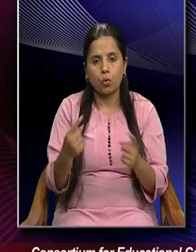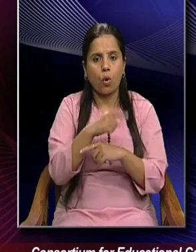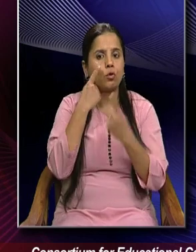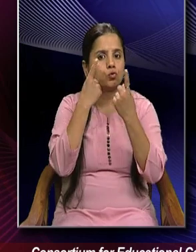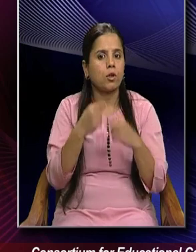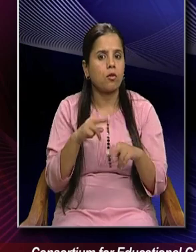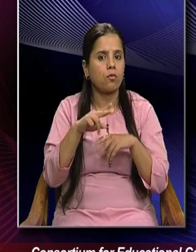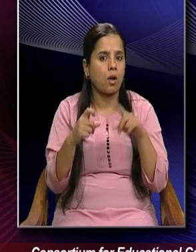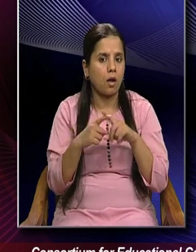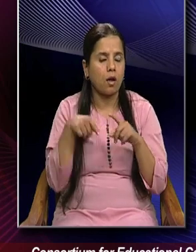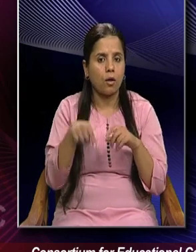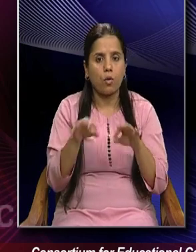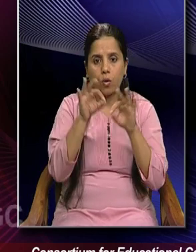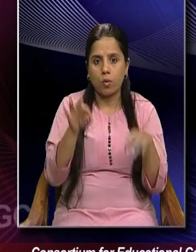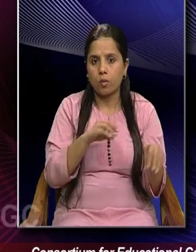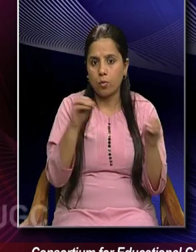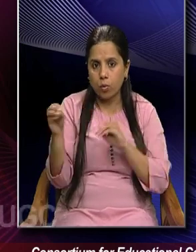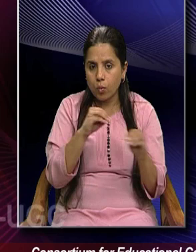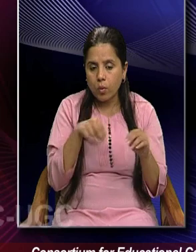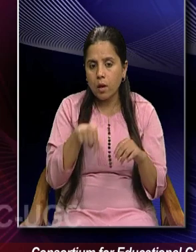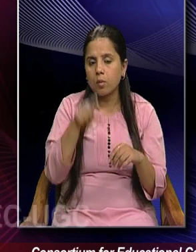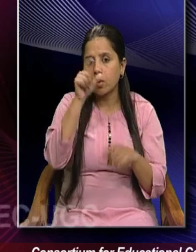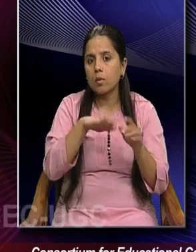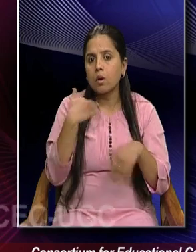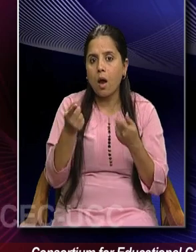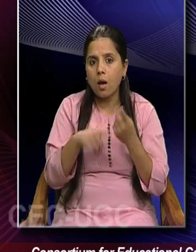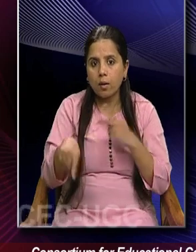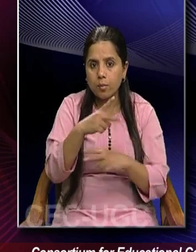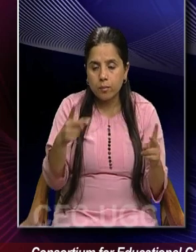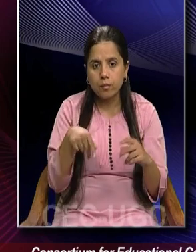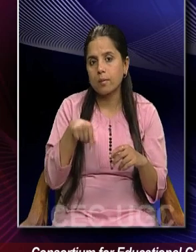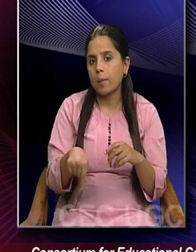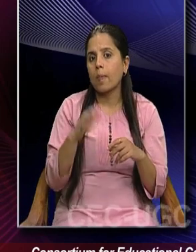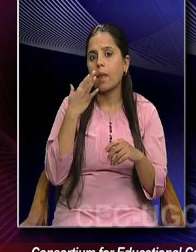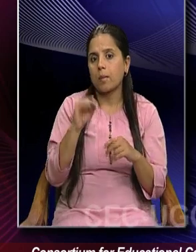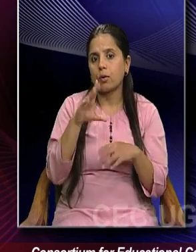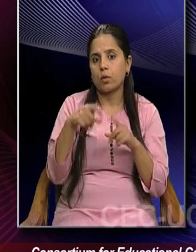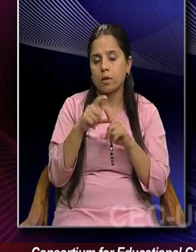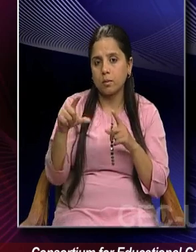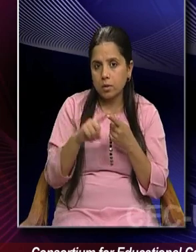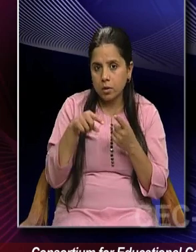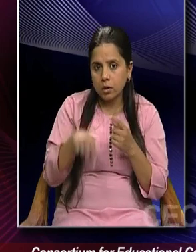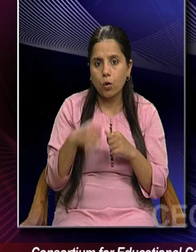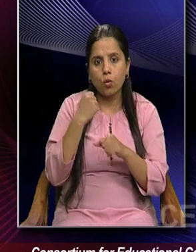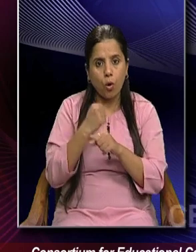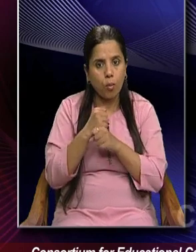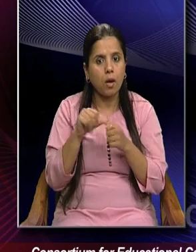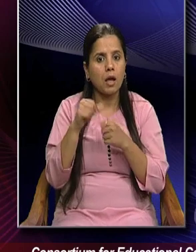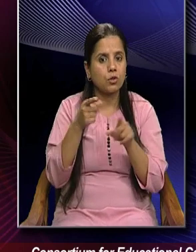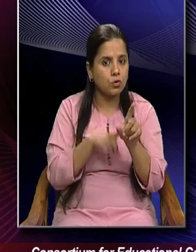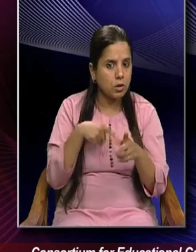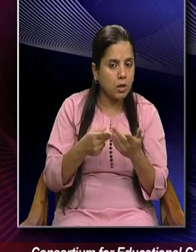facts like official displacement and casualty numbers, attribute information to credible sources like government agencies,